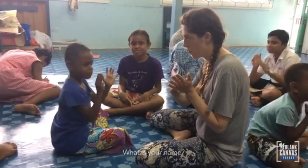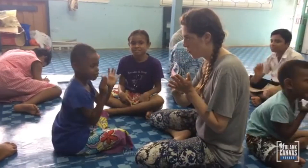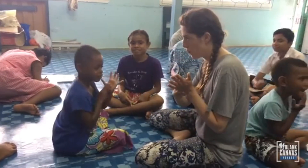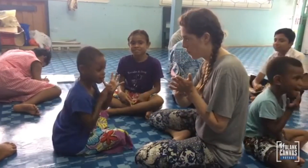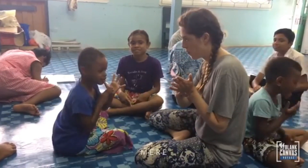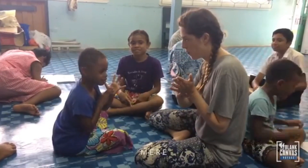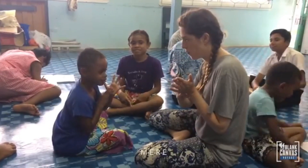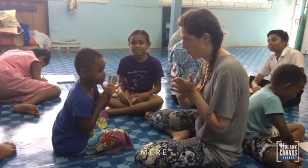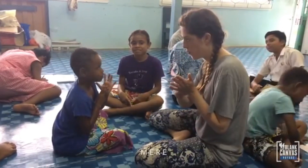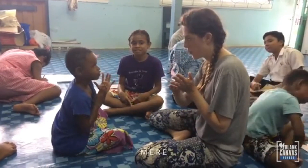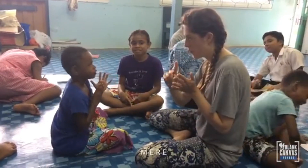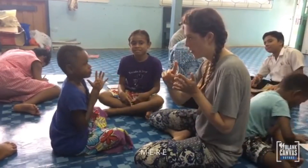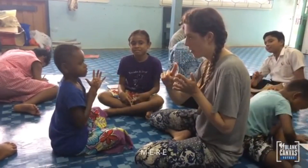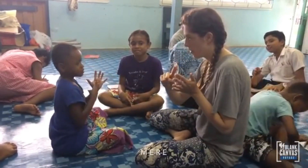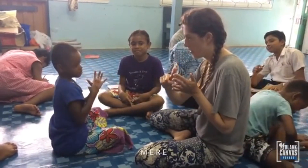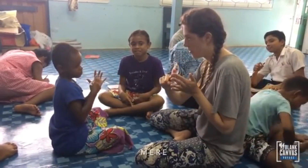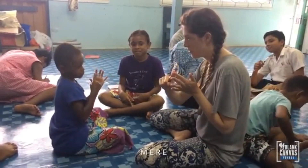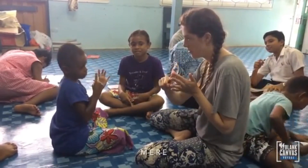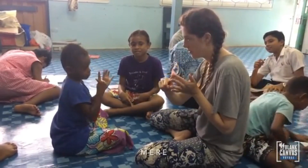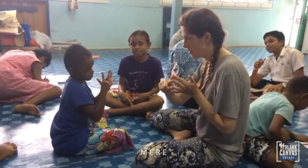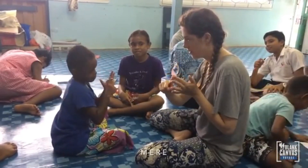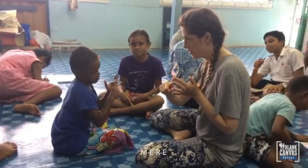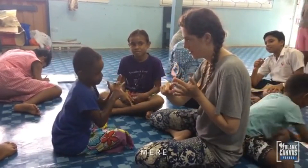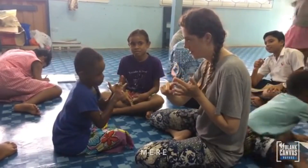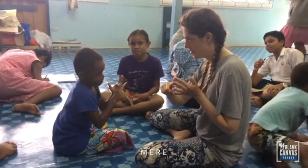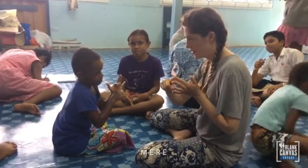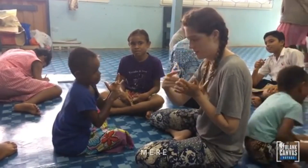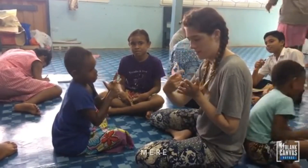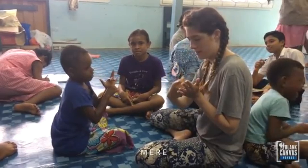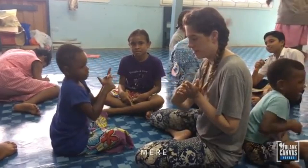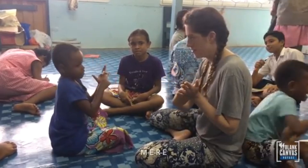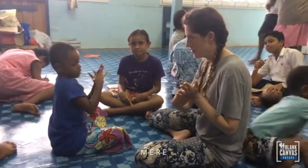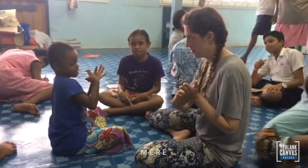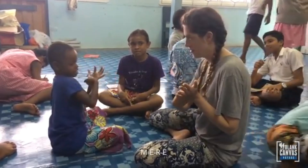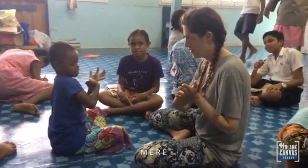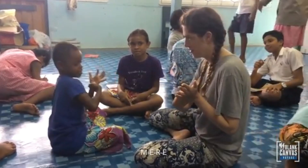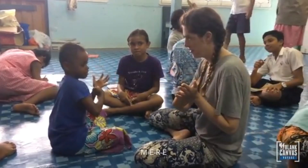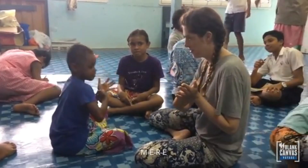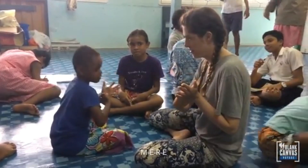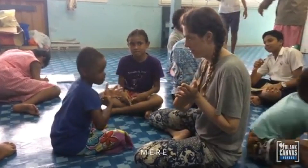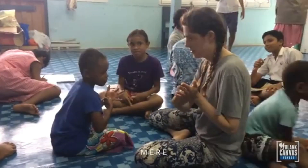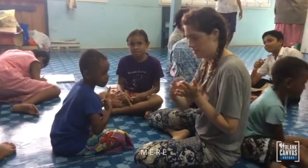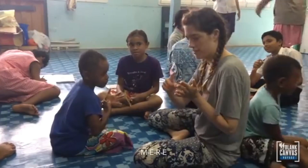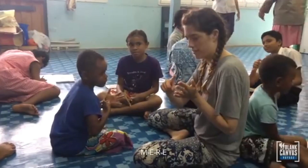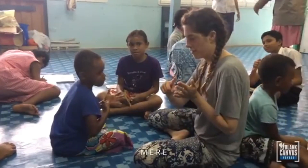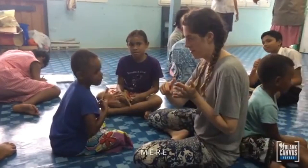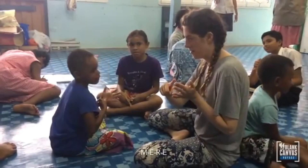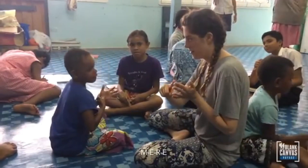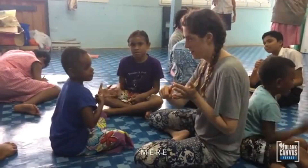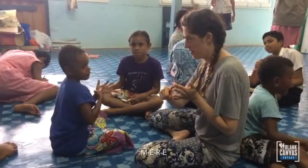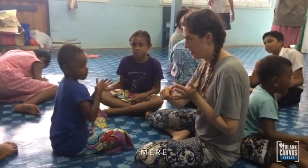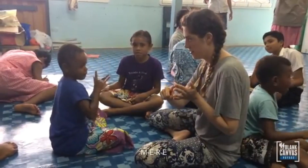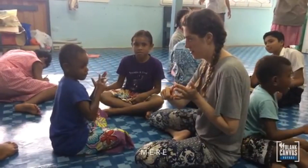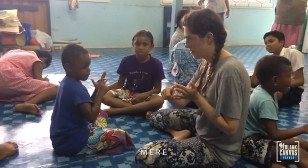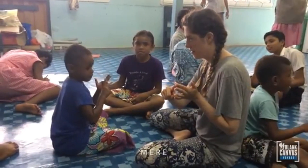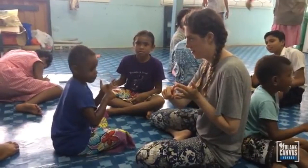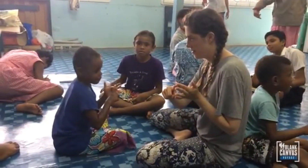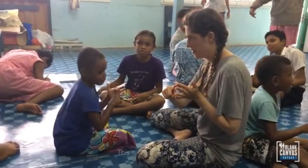communication. There are over 300 different sign languages worldwide, with ASL being one of the most studied. Other